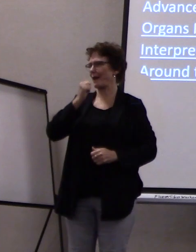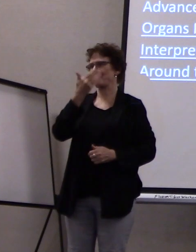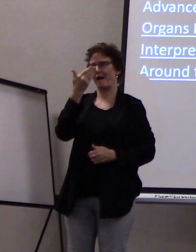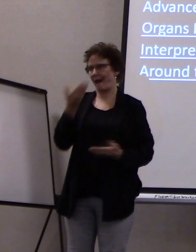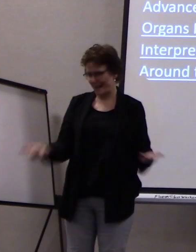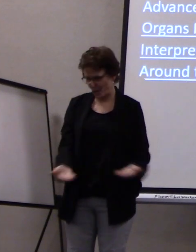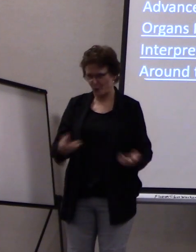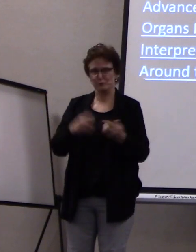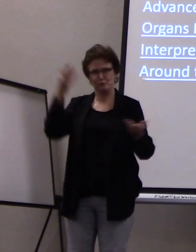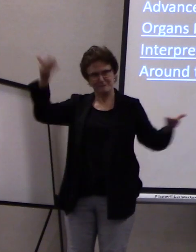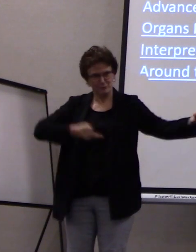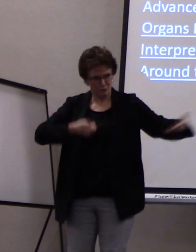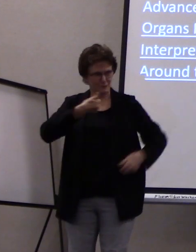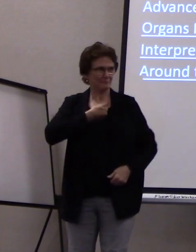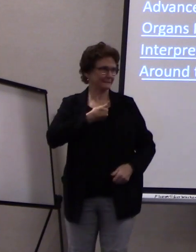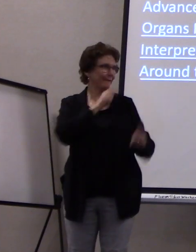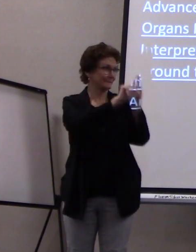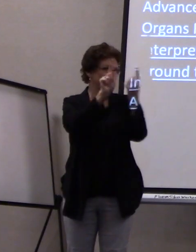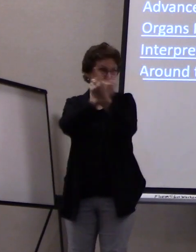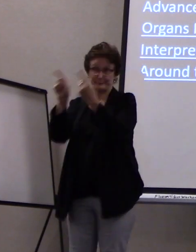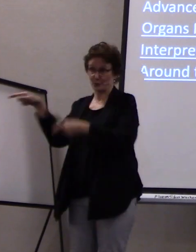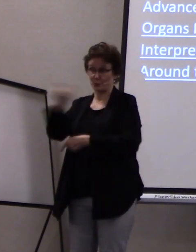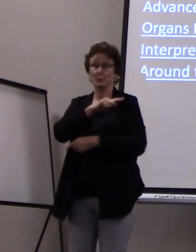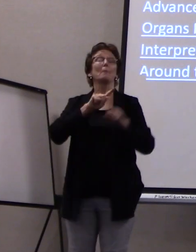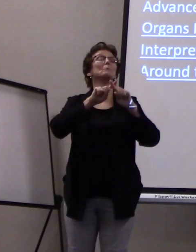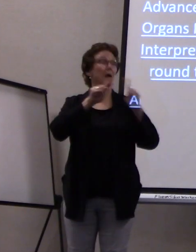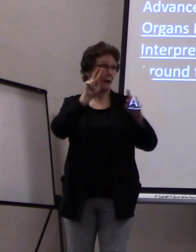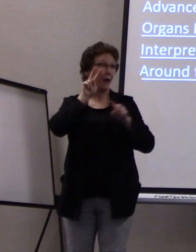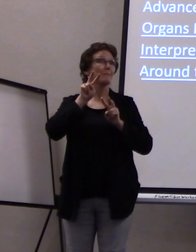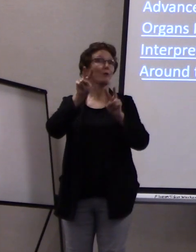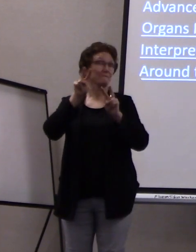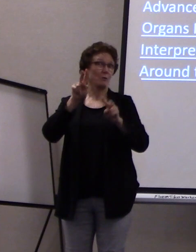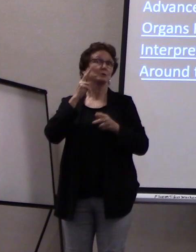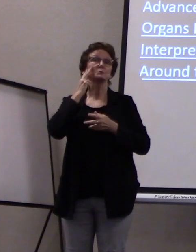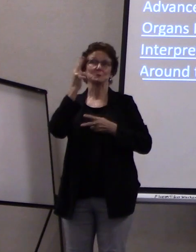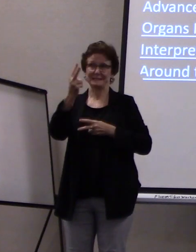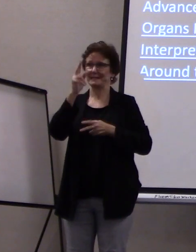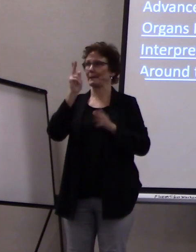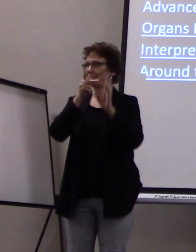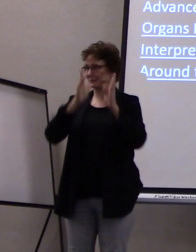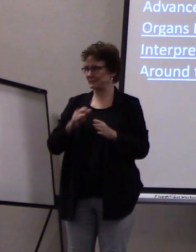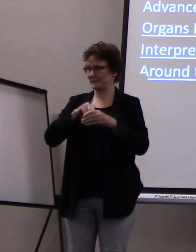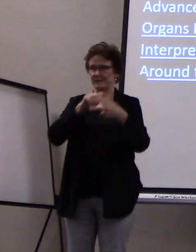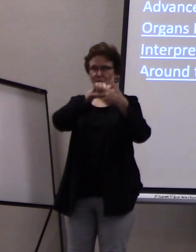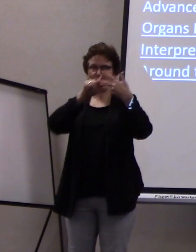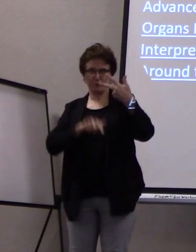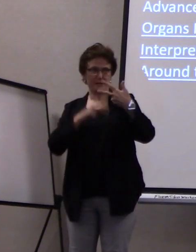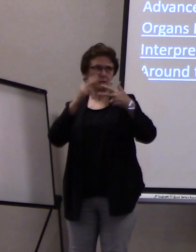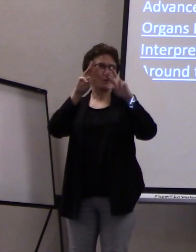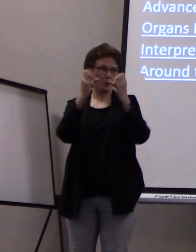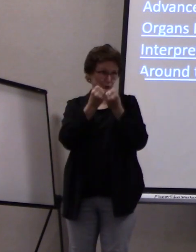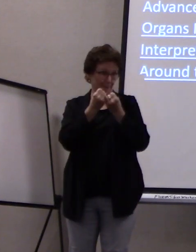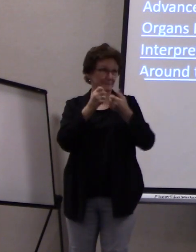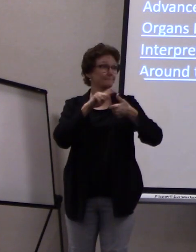myself and to meet you. However, I'm looking forward to seeing the participants in the 3 named workshops.